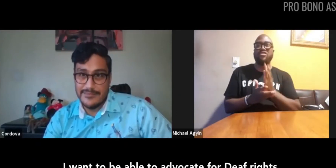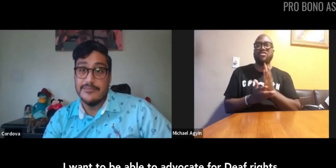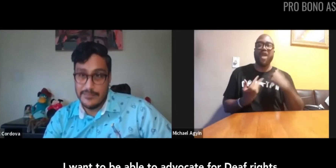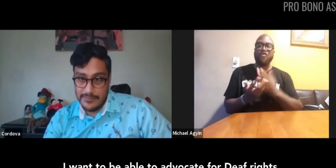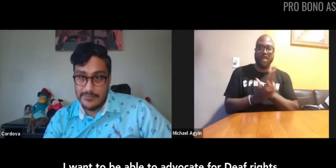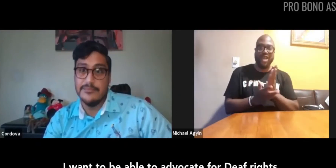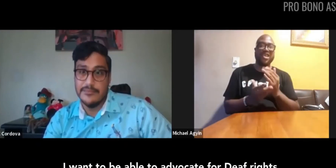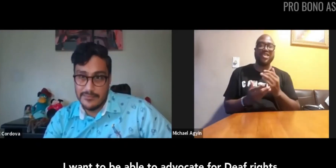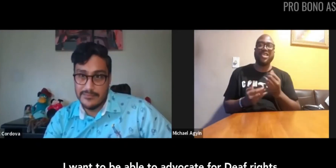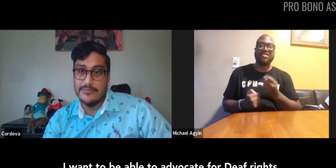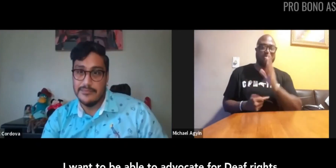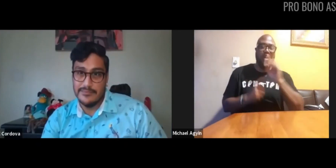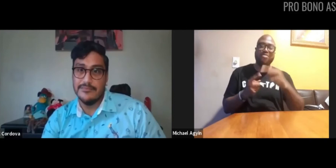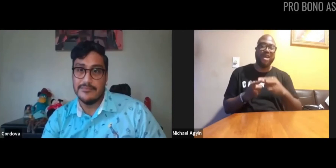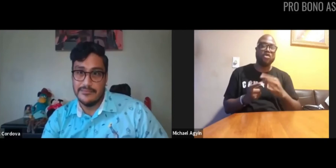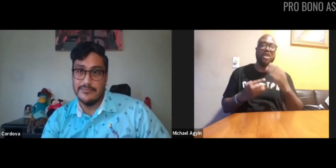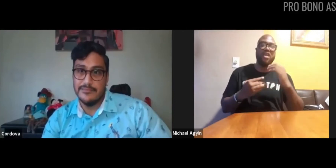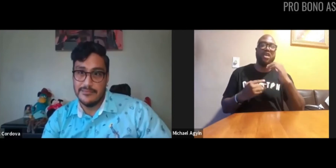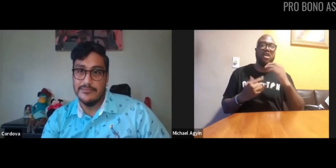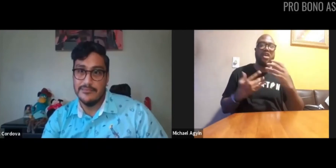I want to be able to advocate for deaf rights